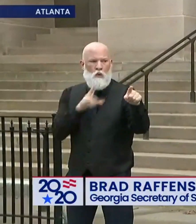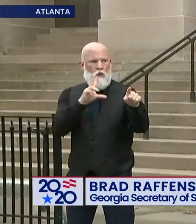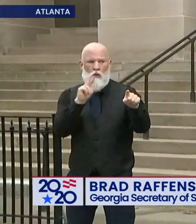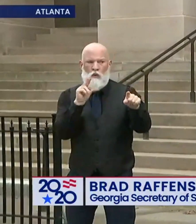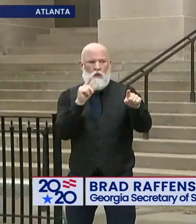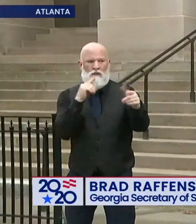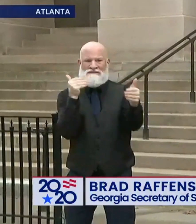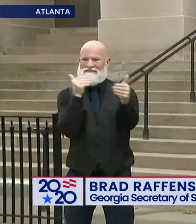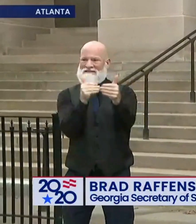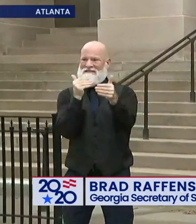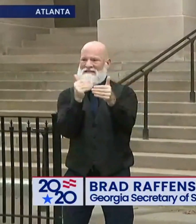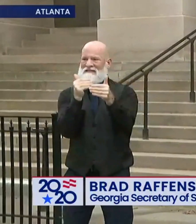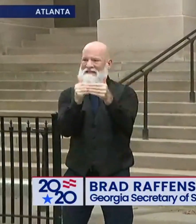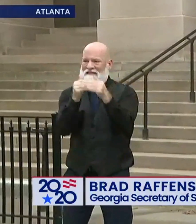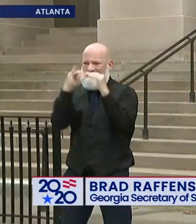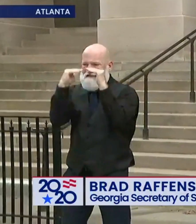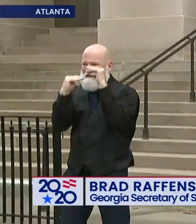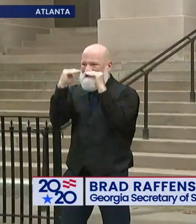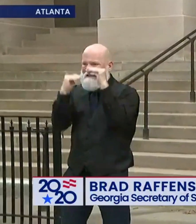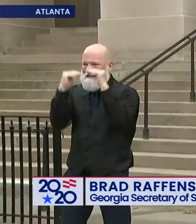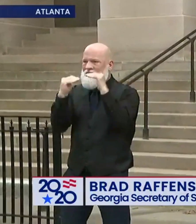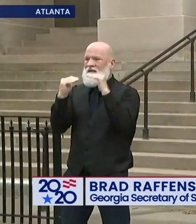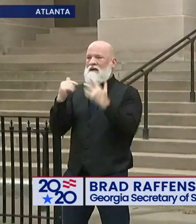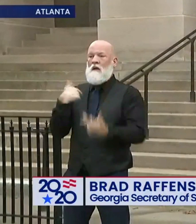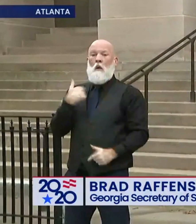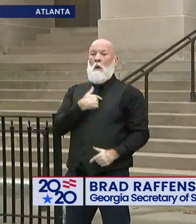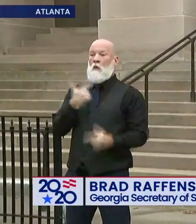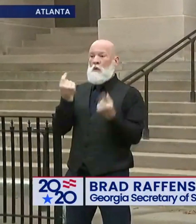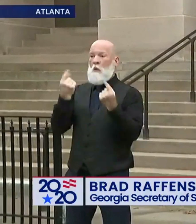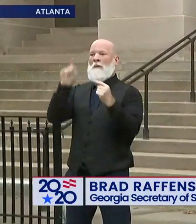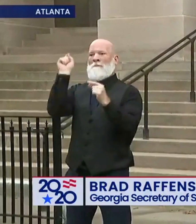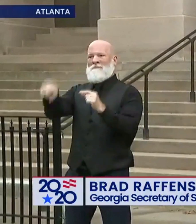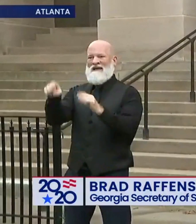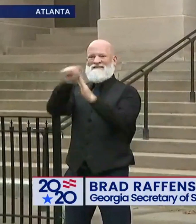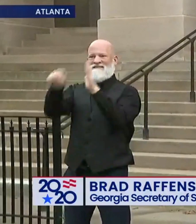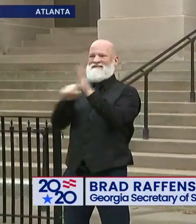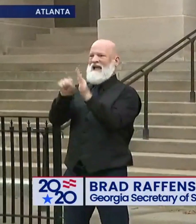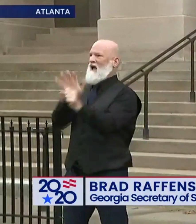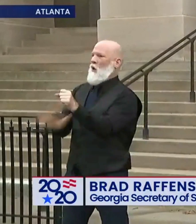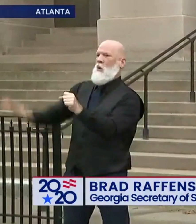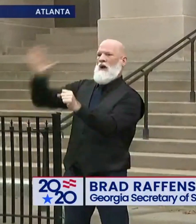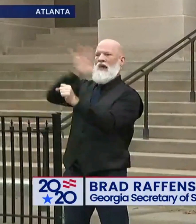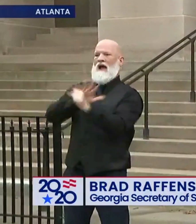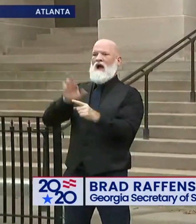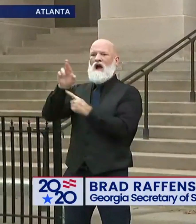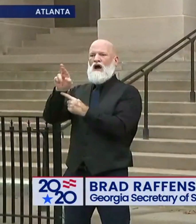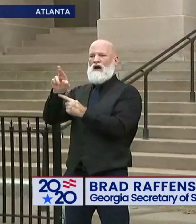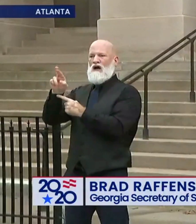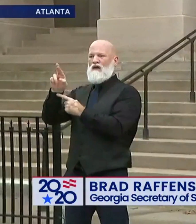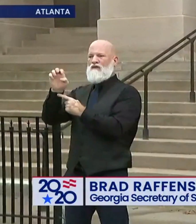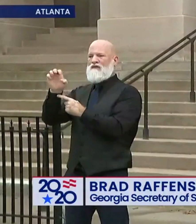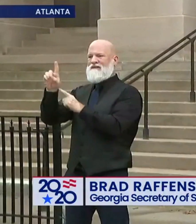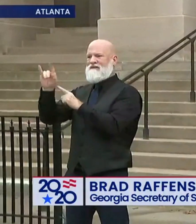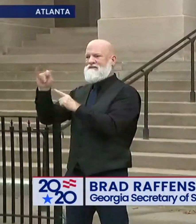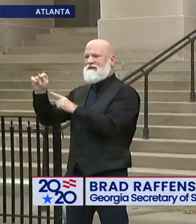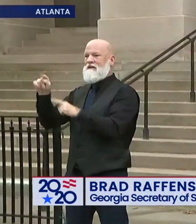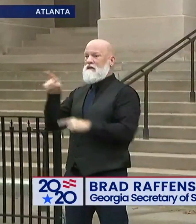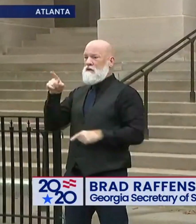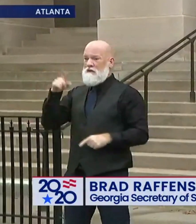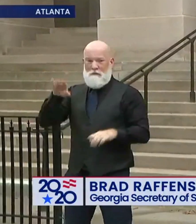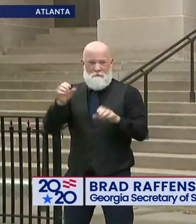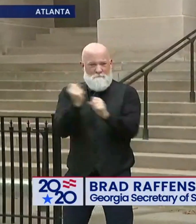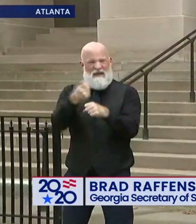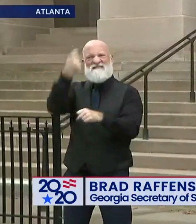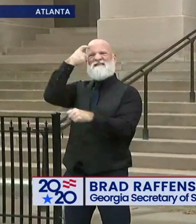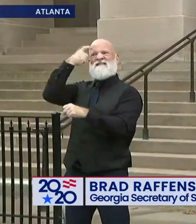race, we have to run a statewide audit. This is the race that makes the most sense. Logically, as I worked with our team, this is really what made the